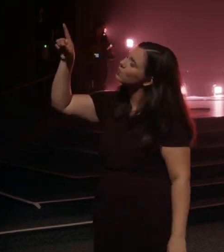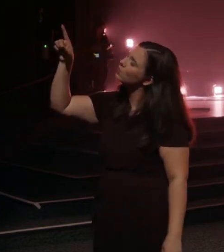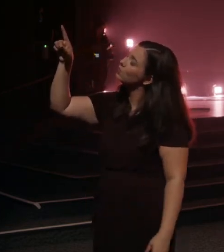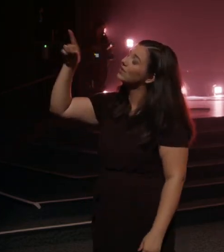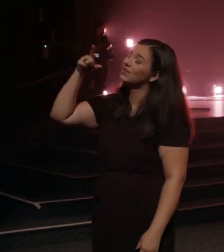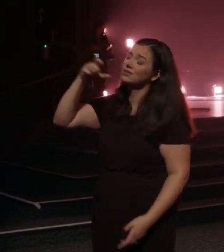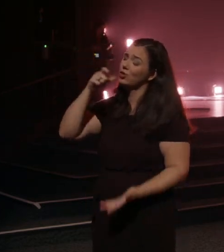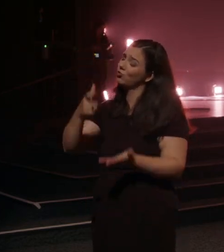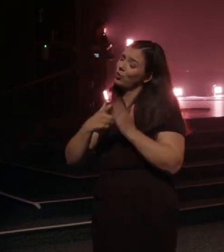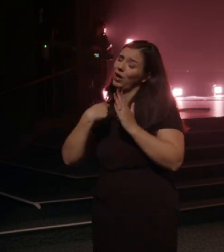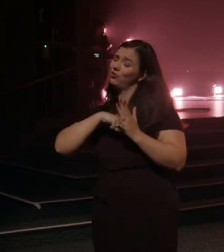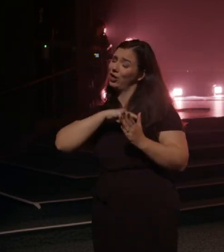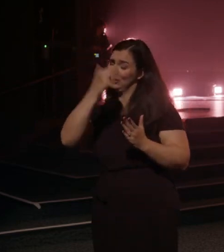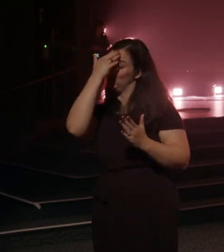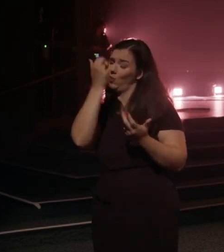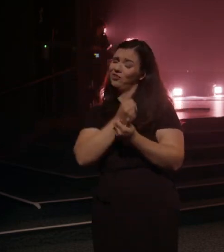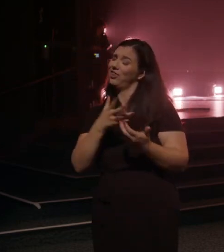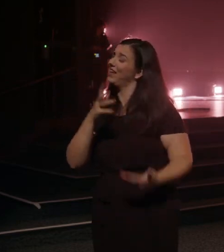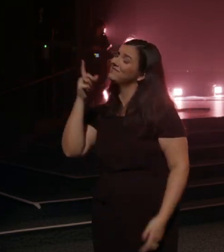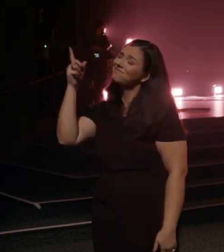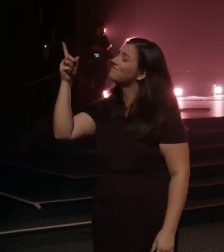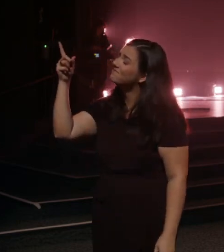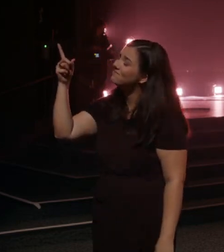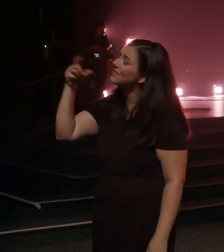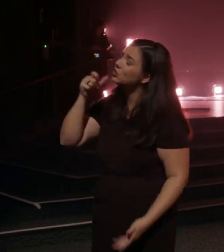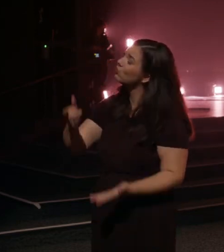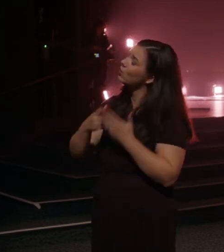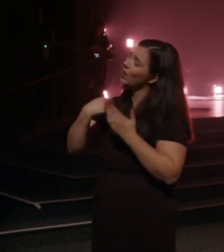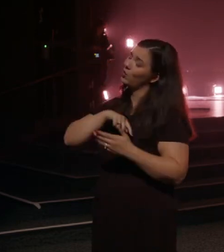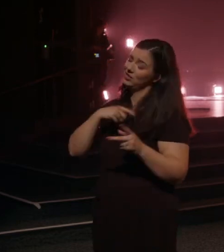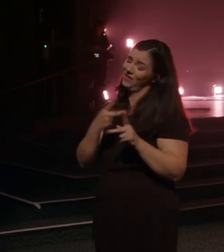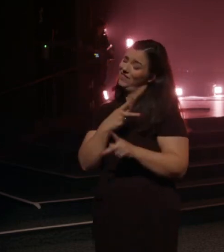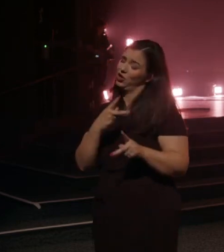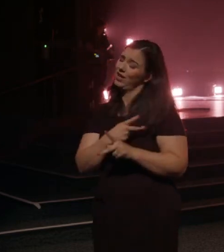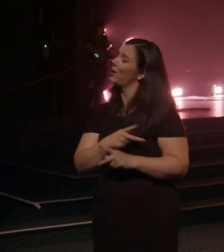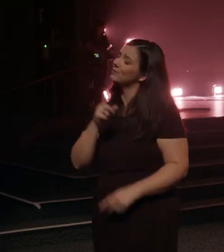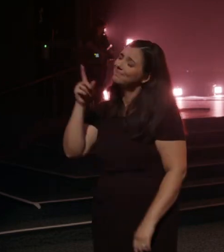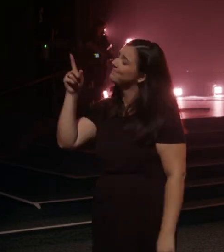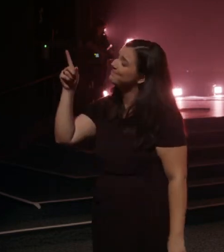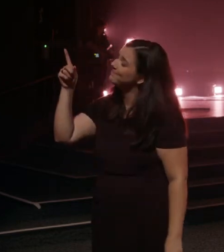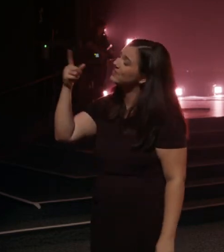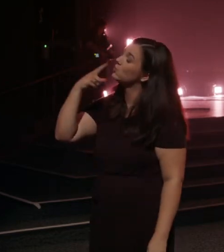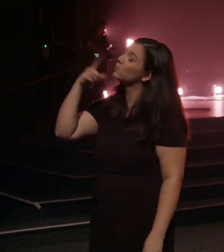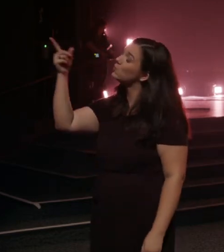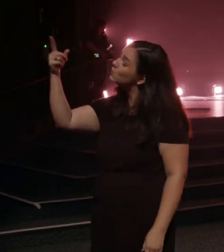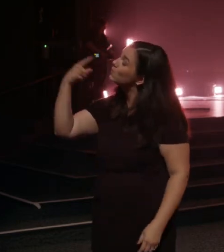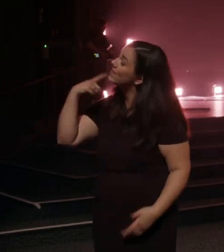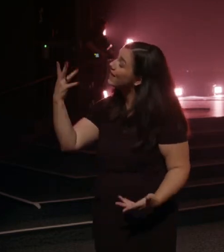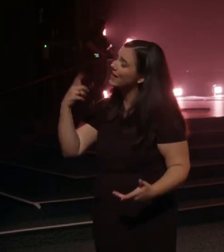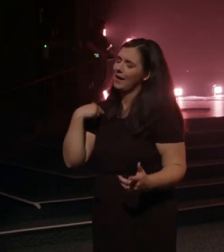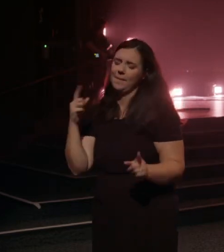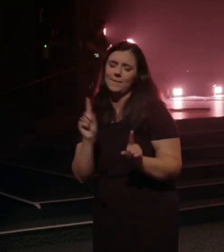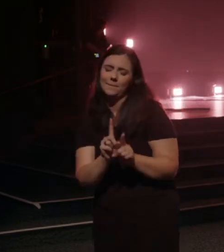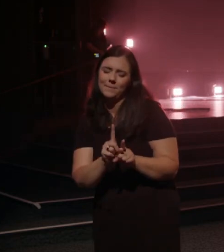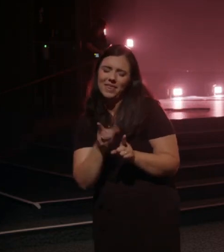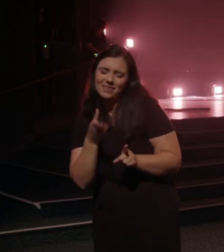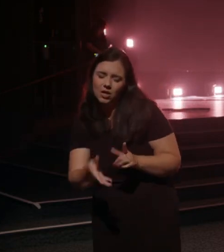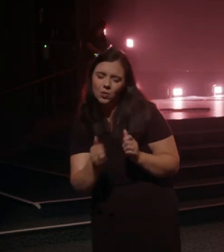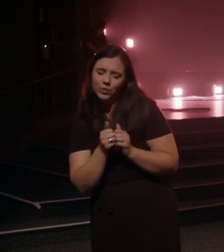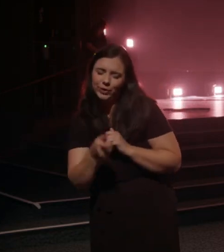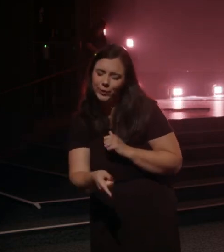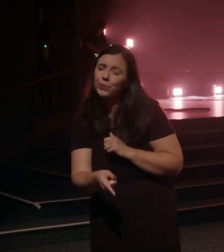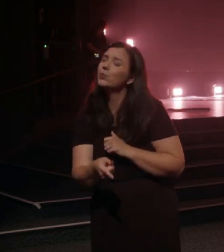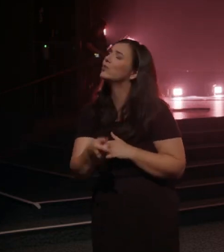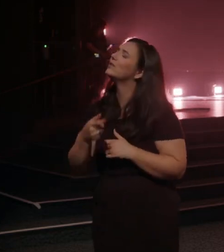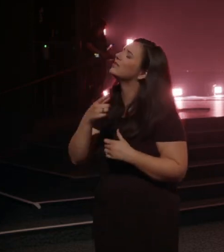don't require for us to know it. You don't require for us to figure it out. You say, I'm right here with you. And so,